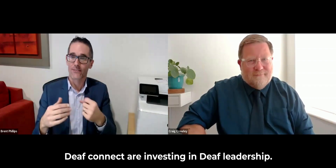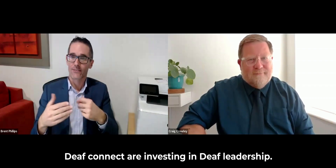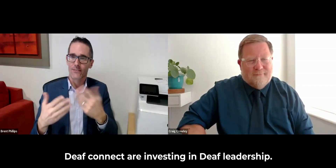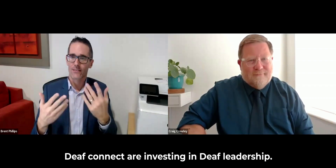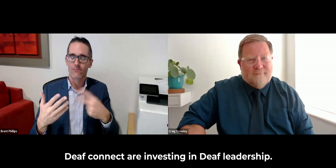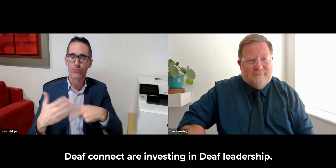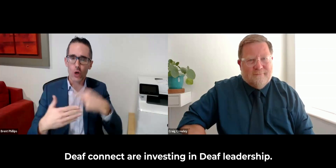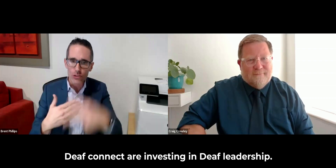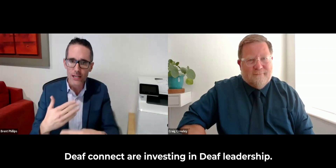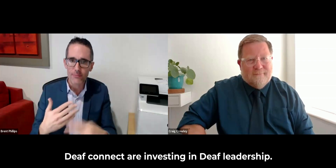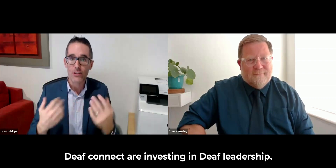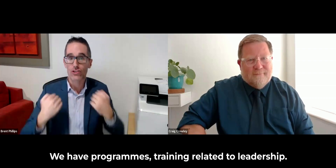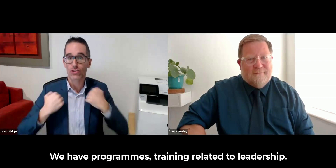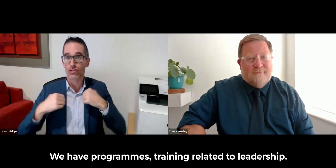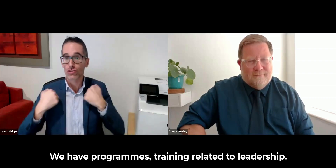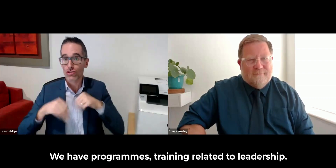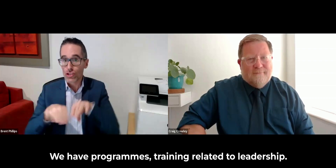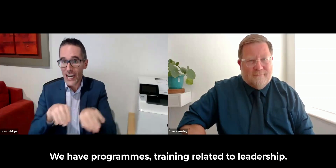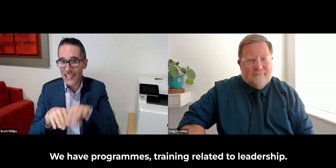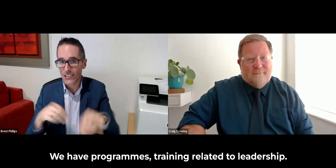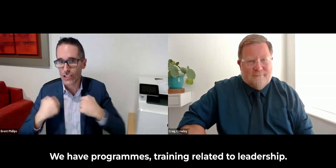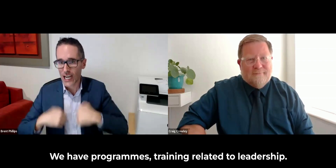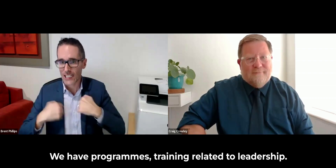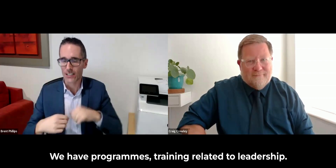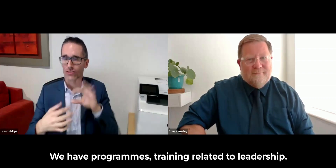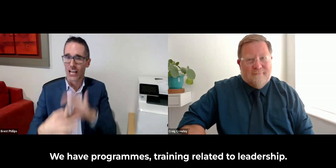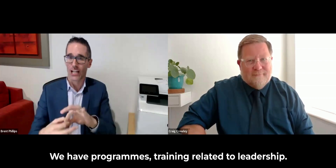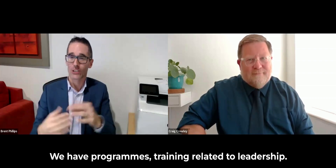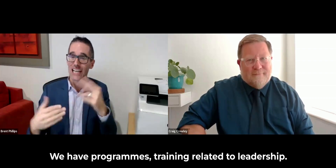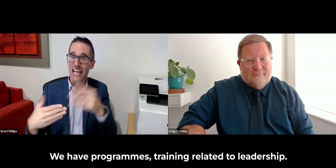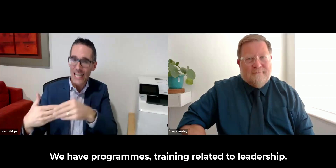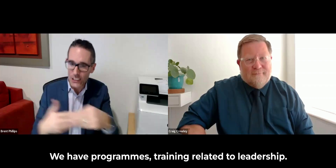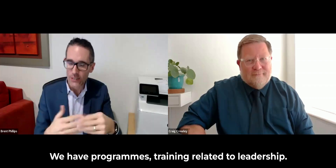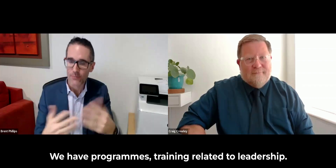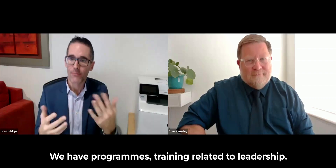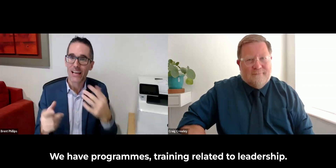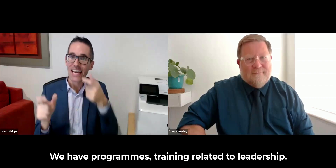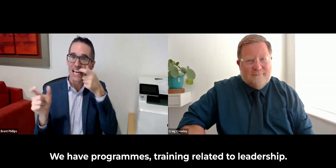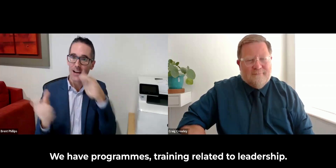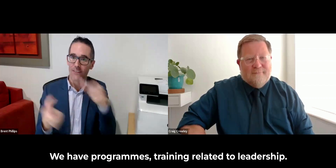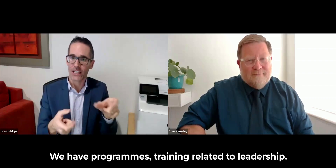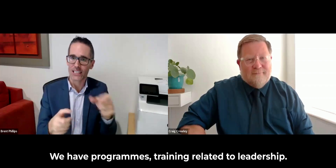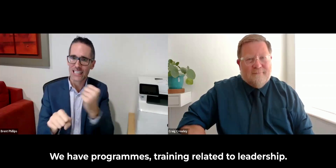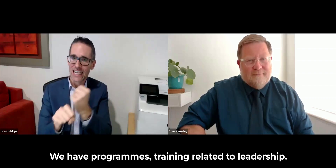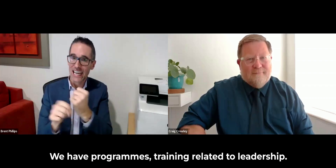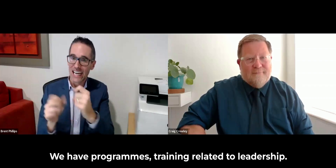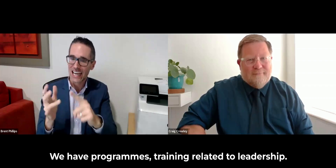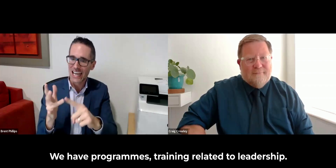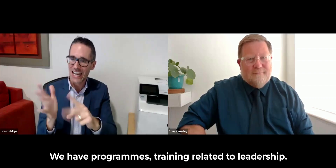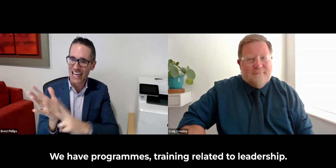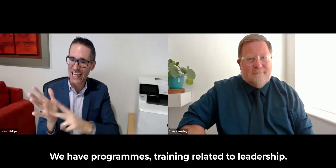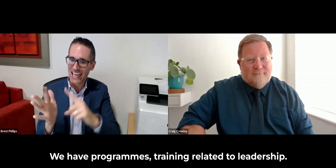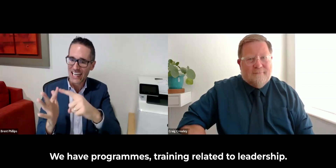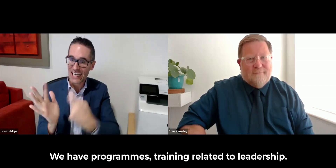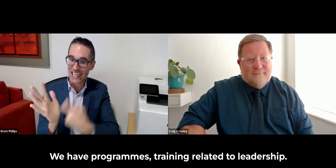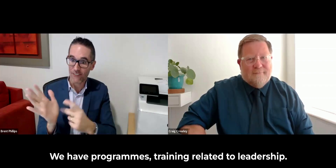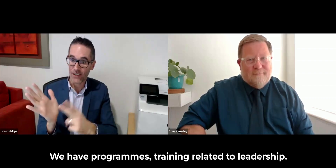in deaf leadership. We have programs, training related to